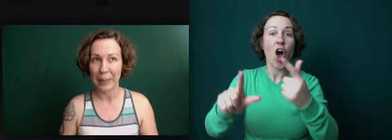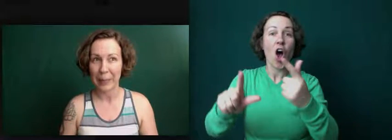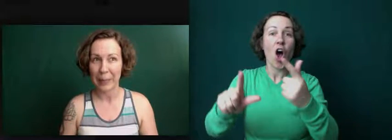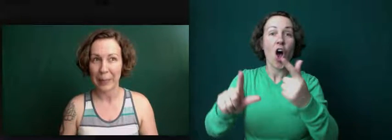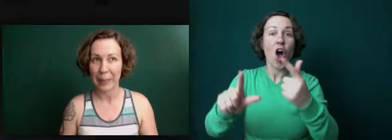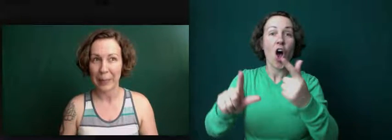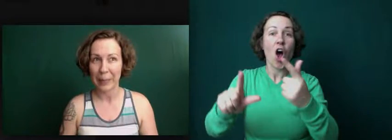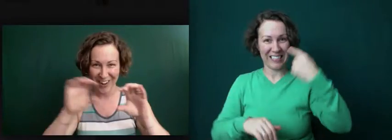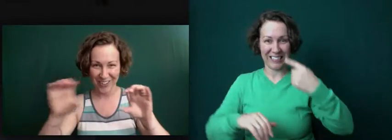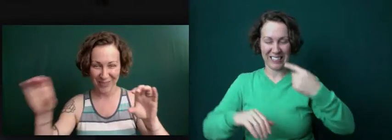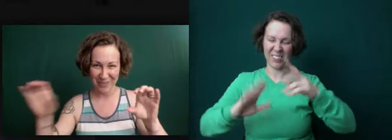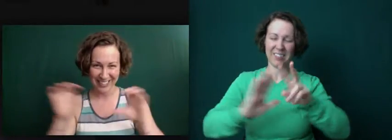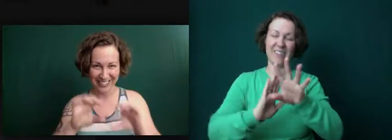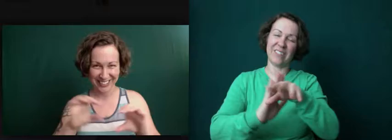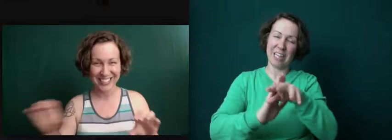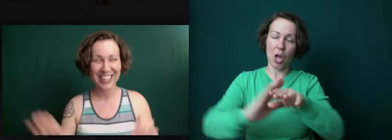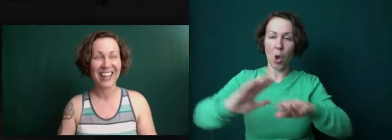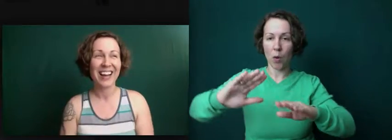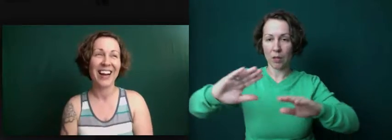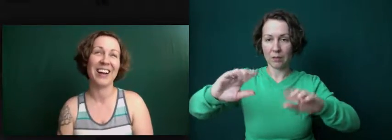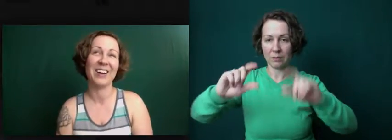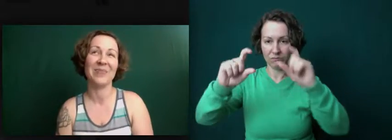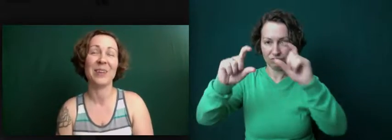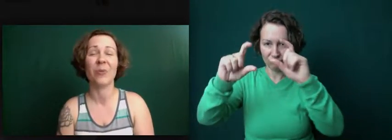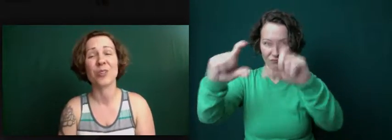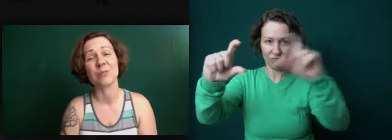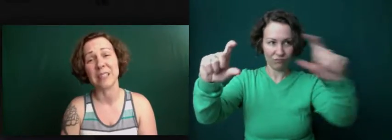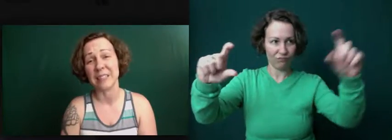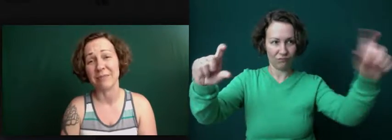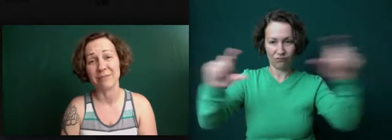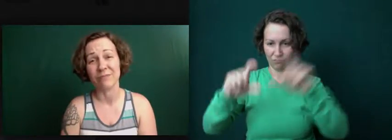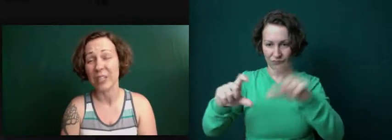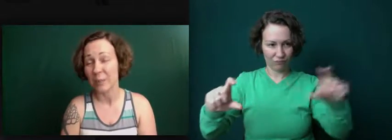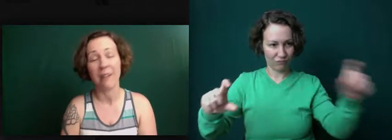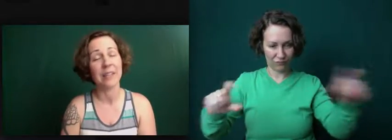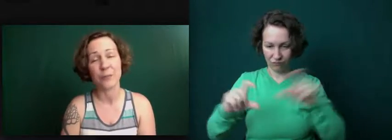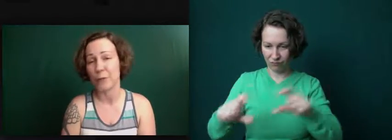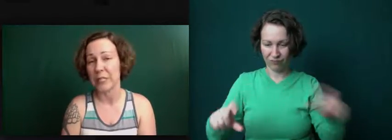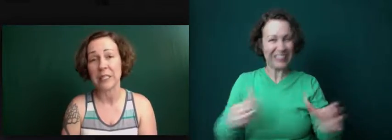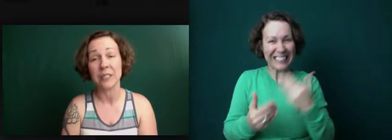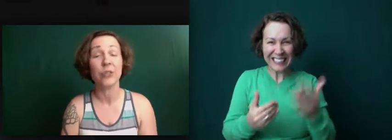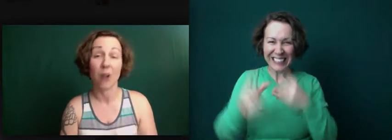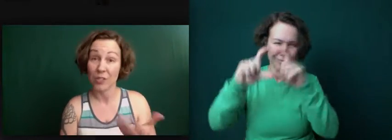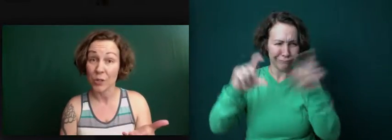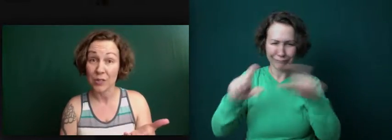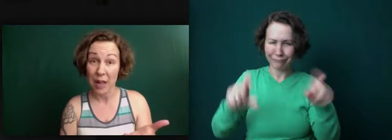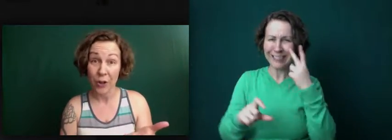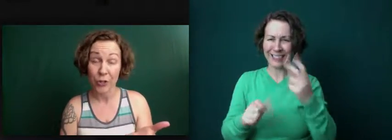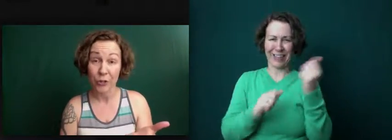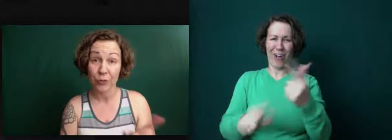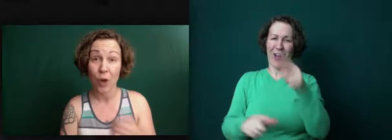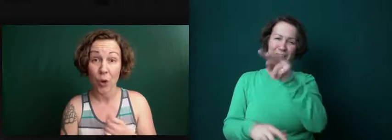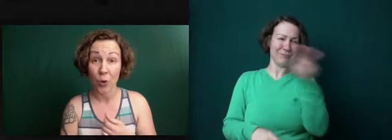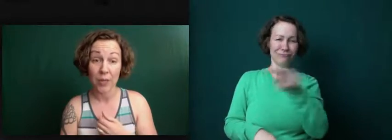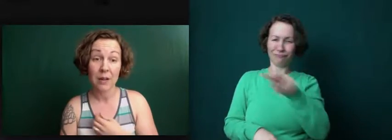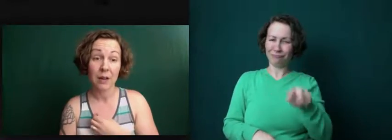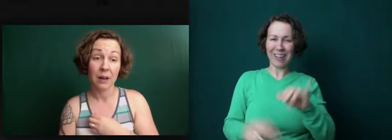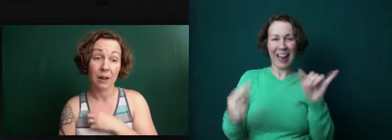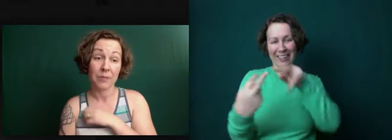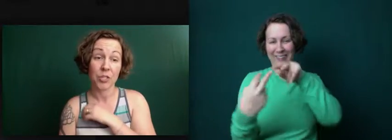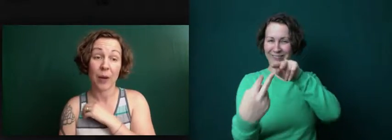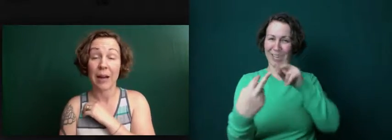Brady Bunch style, where you have all the pictures. It works really, really well. It's free. You can also use that on your